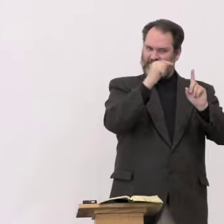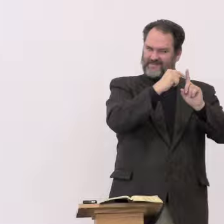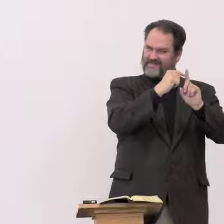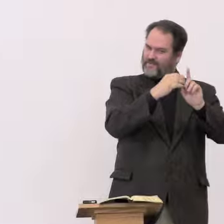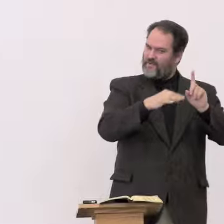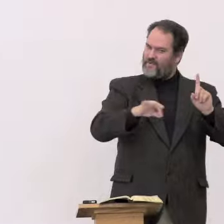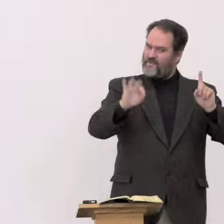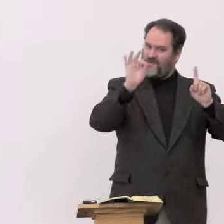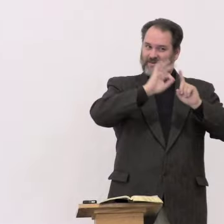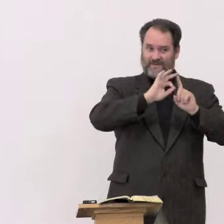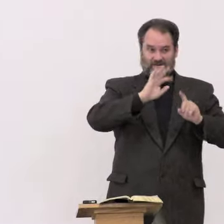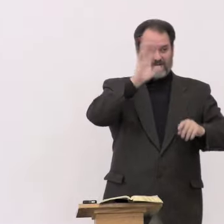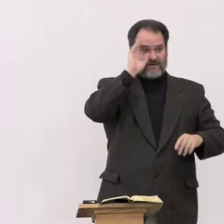ask if there's